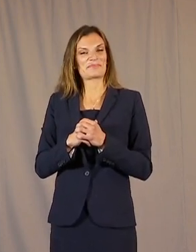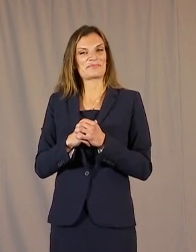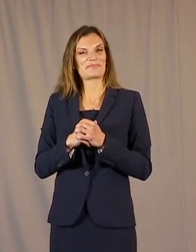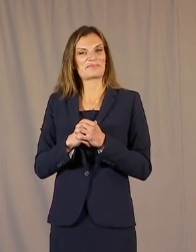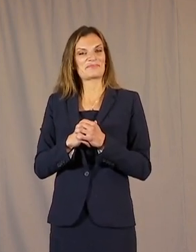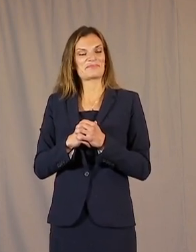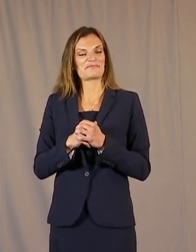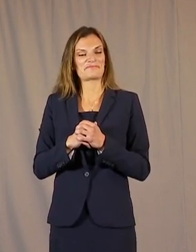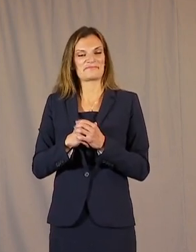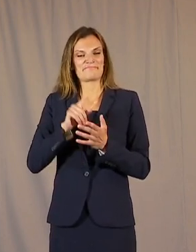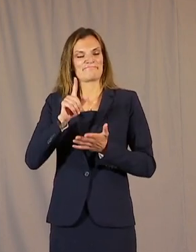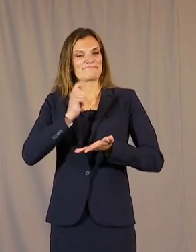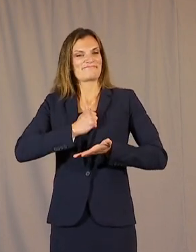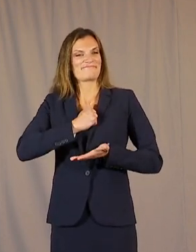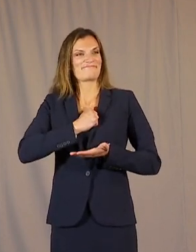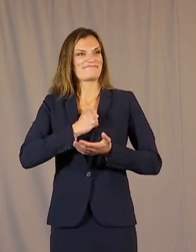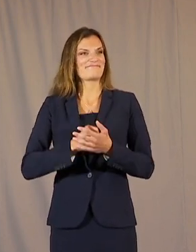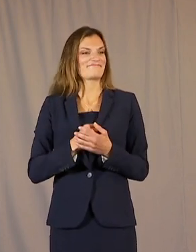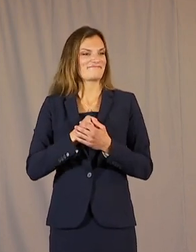Sorry.